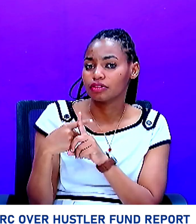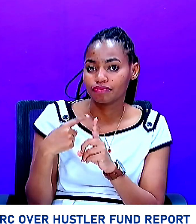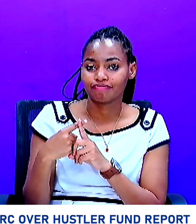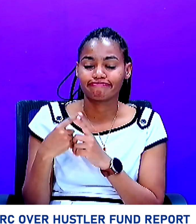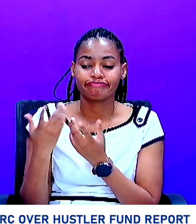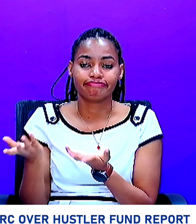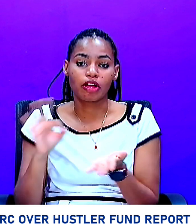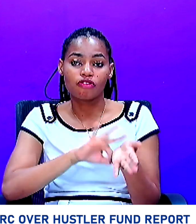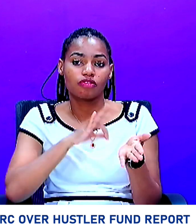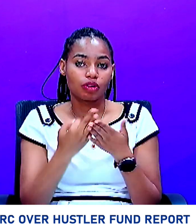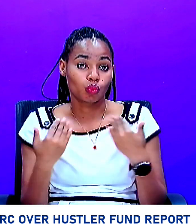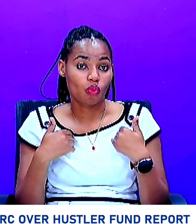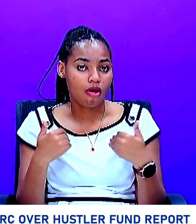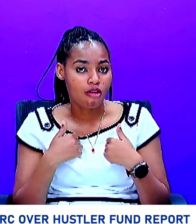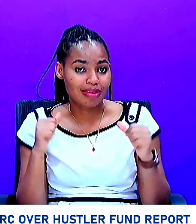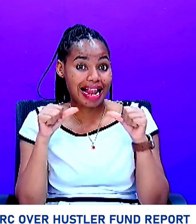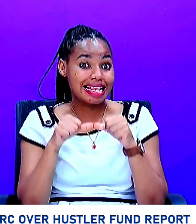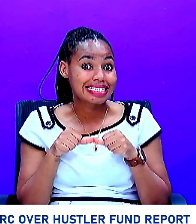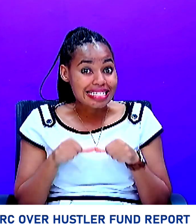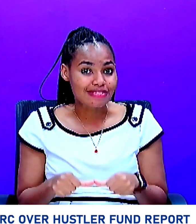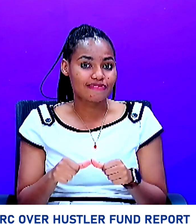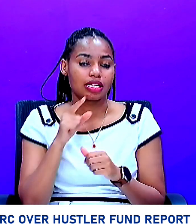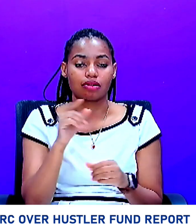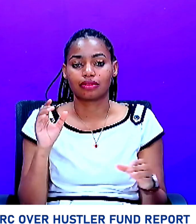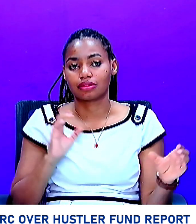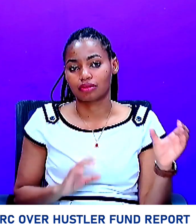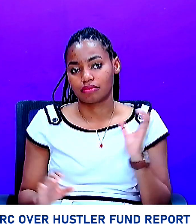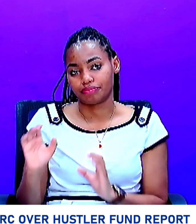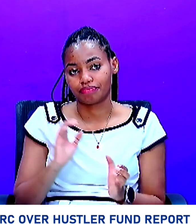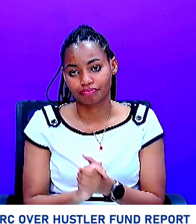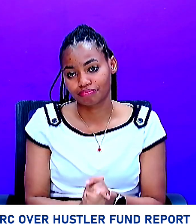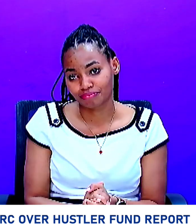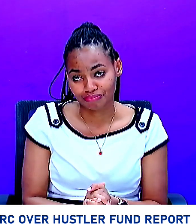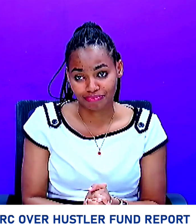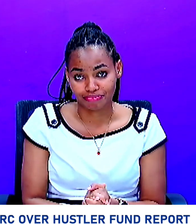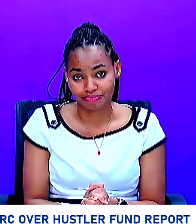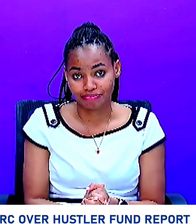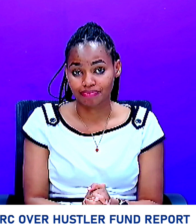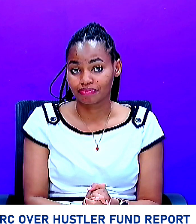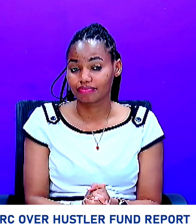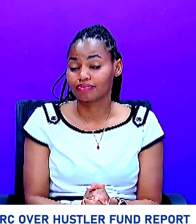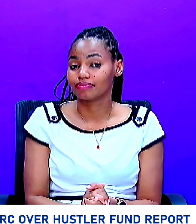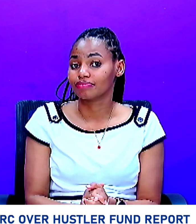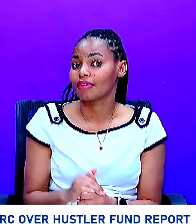towards government projects and ignoring the positive impact the fund has made on the lives of